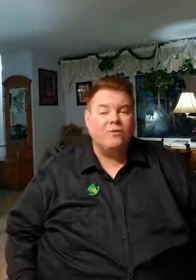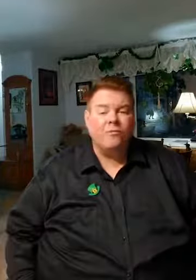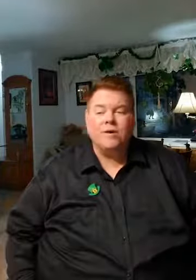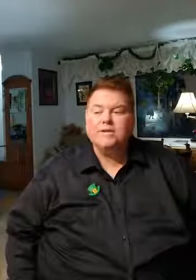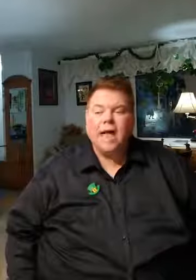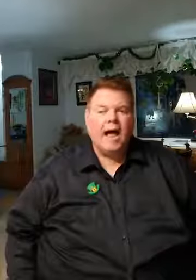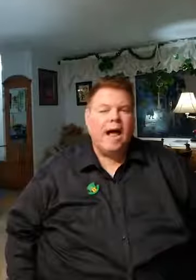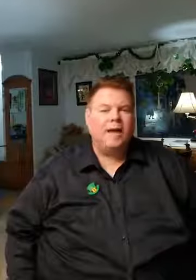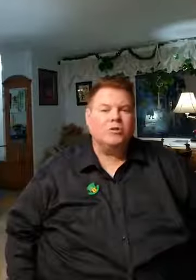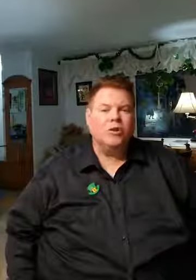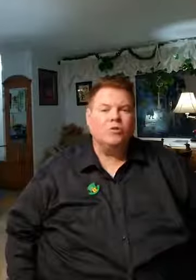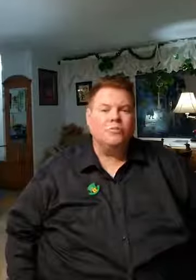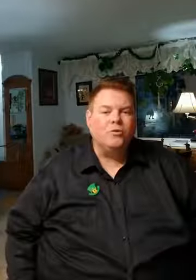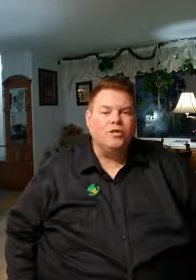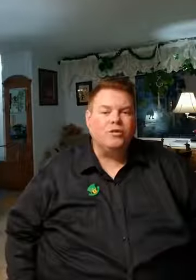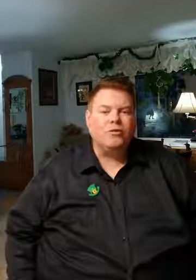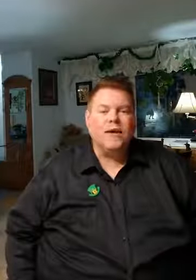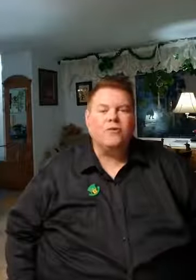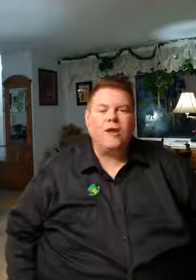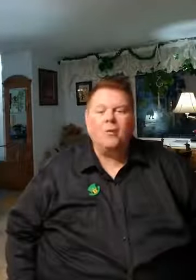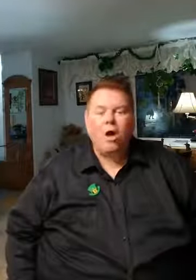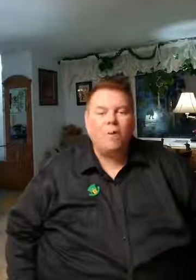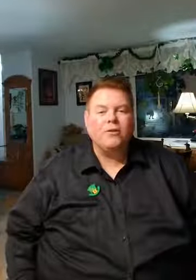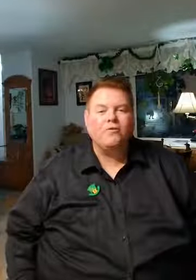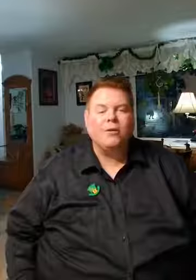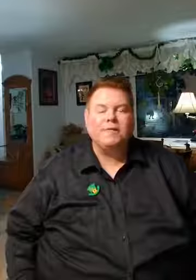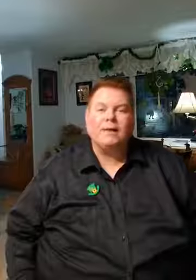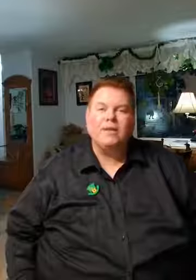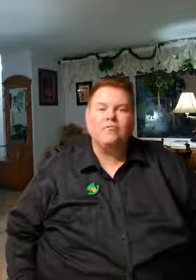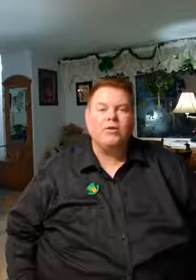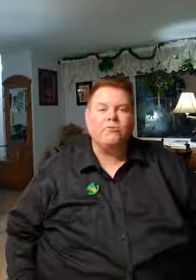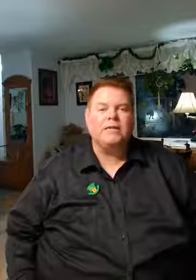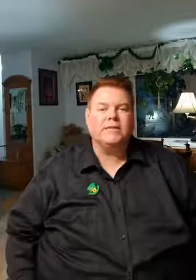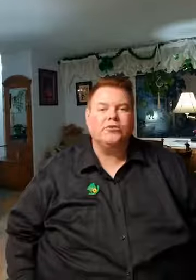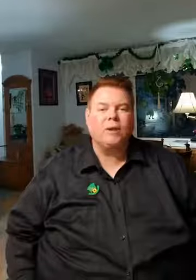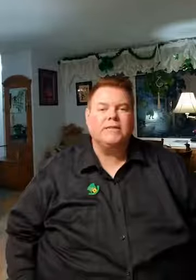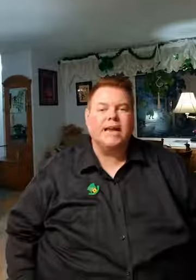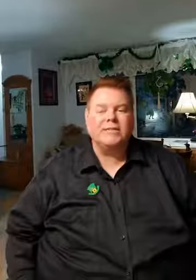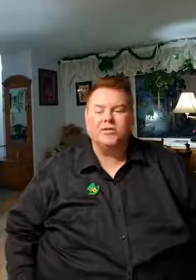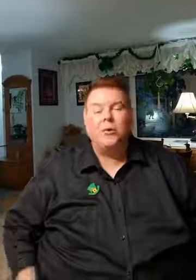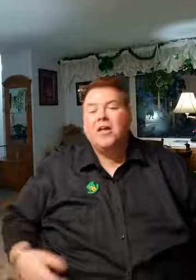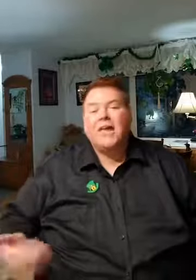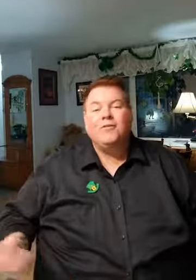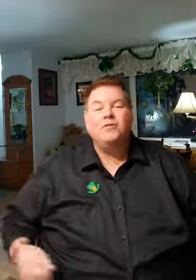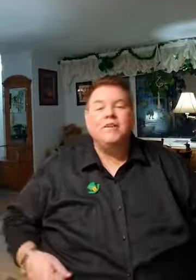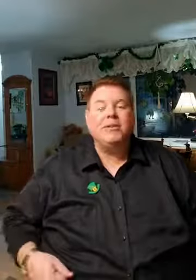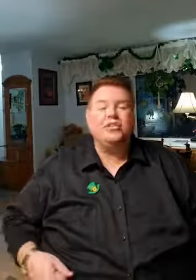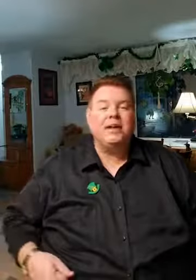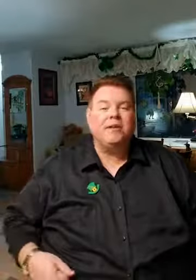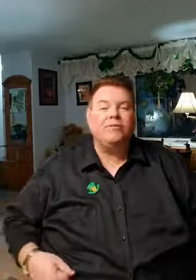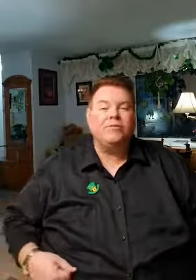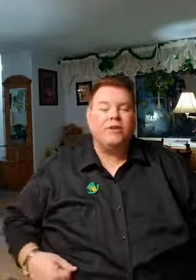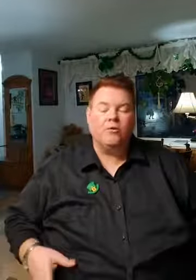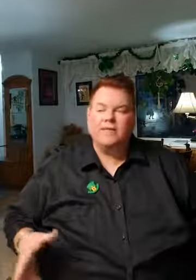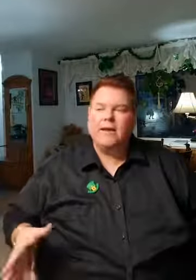voice. It's going to go to musical theater and popular voice, and I think it runs right to the 22nd. So if you see me sharing those videos, they